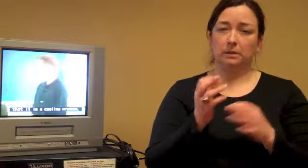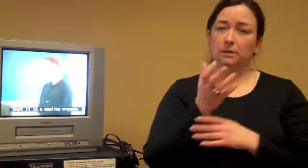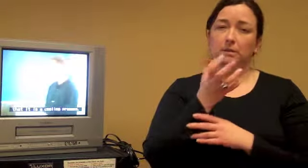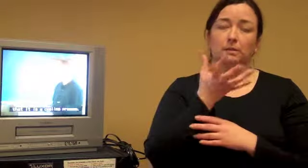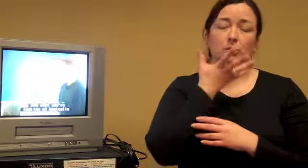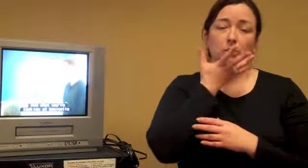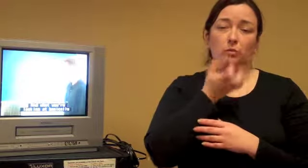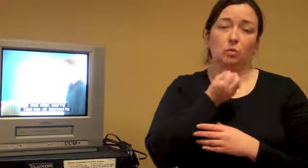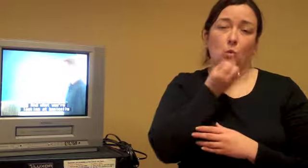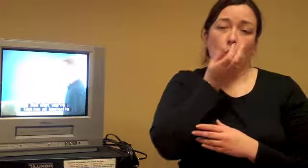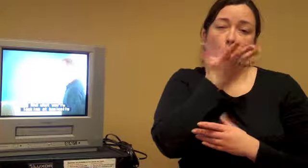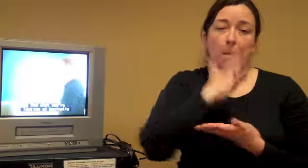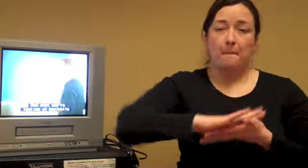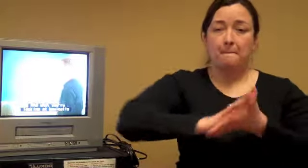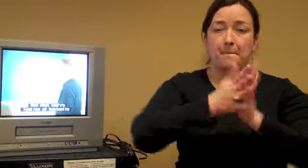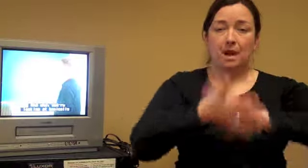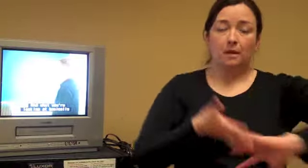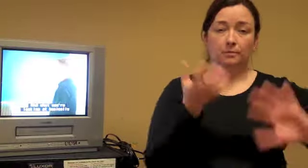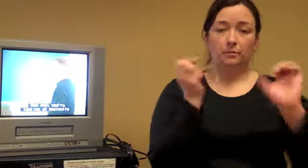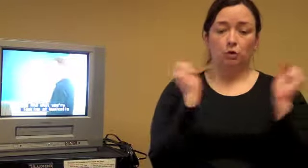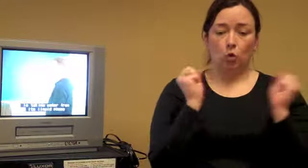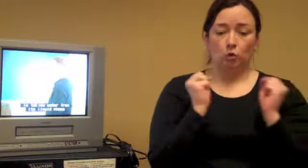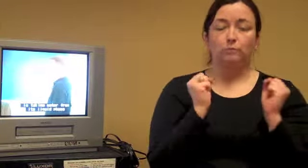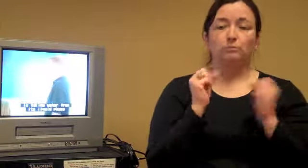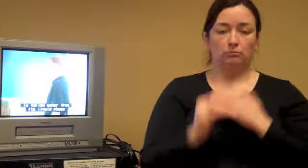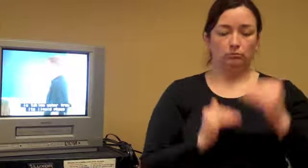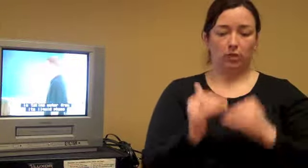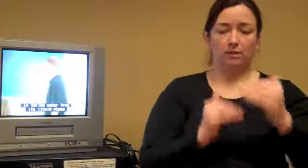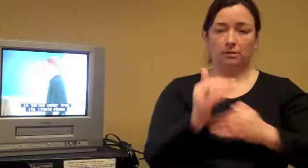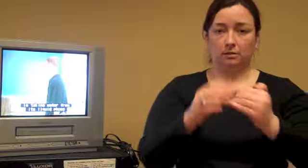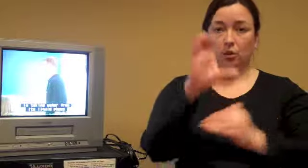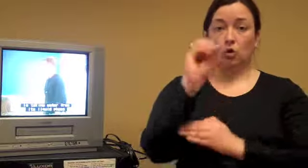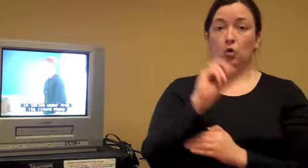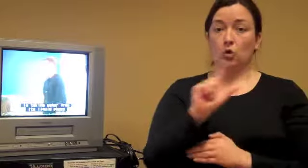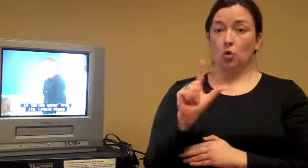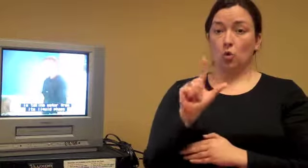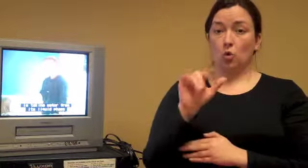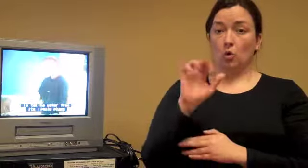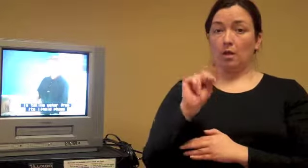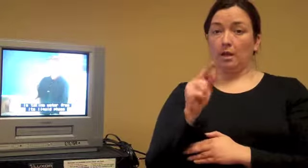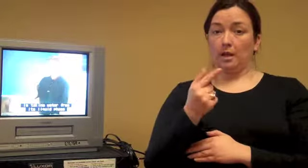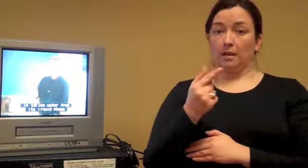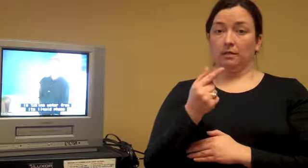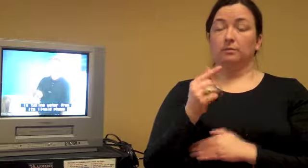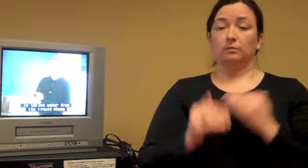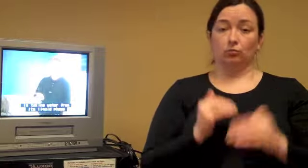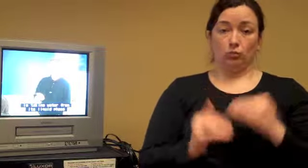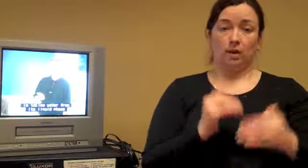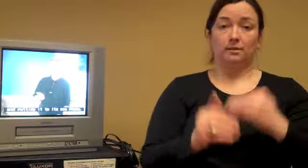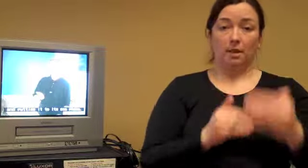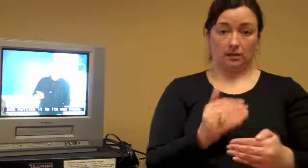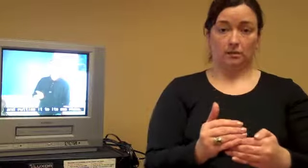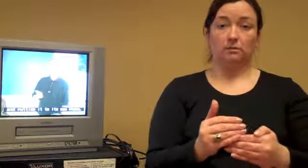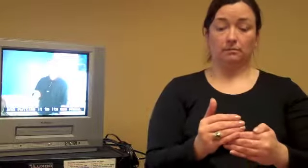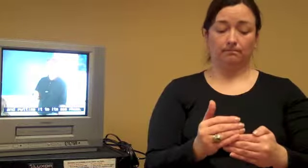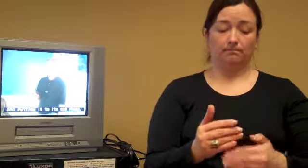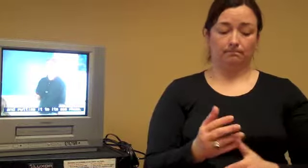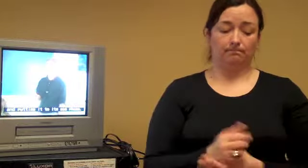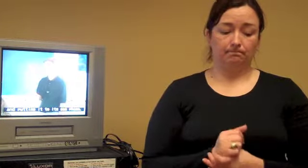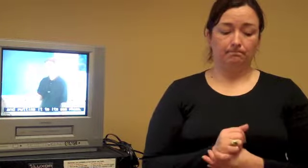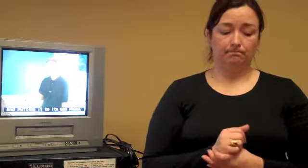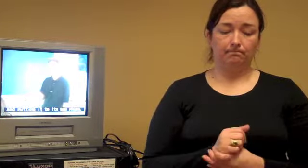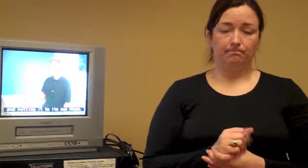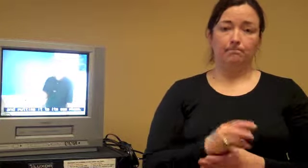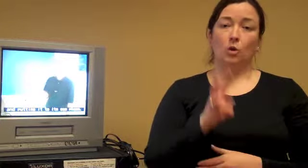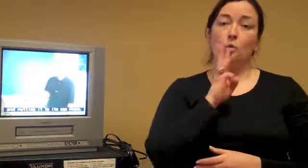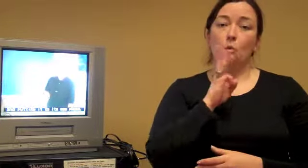process. And what you're looking at basically is taking water from its liquid phase and putting it to its